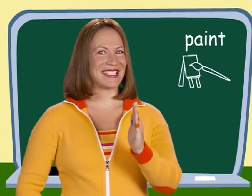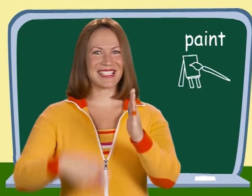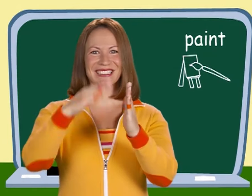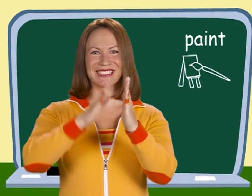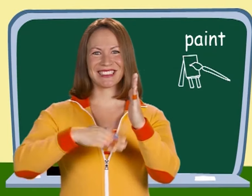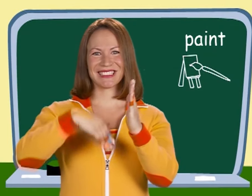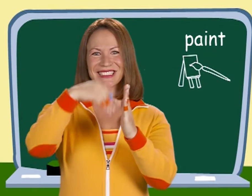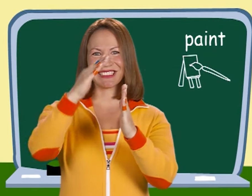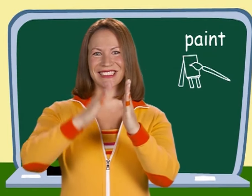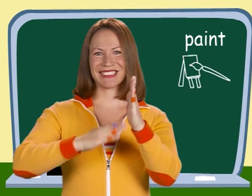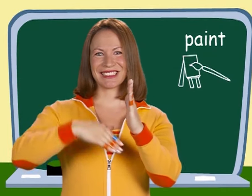Paint.